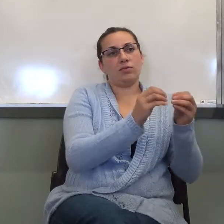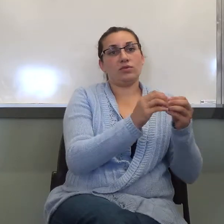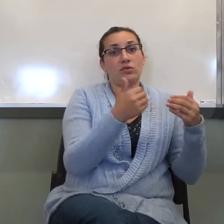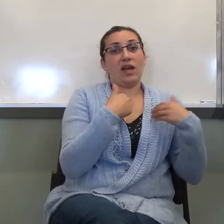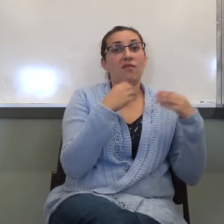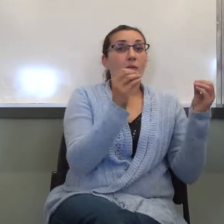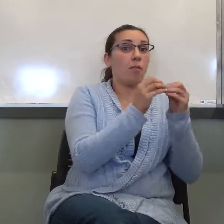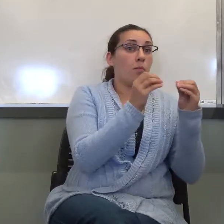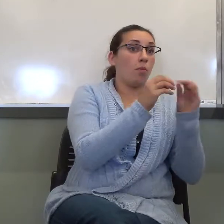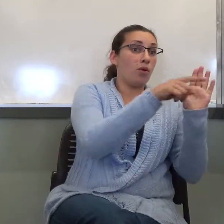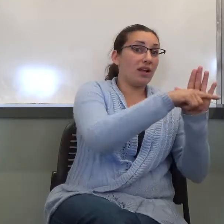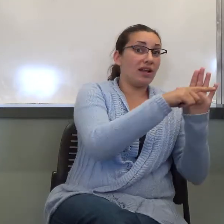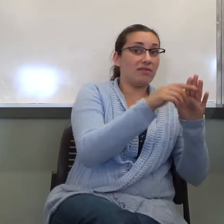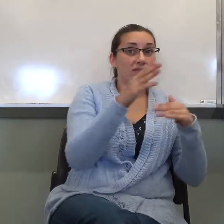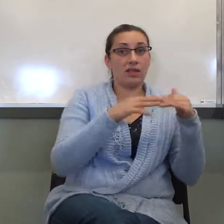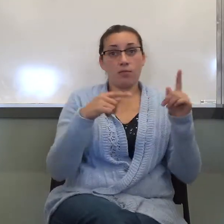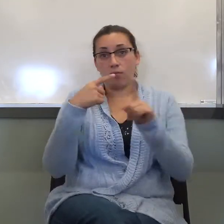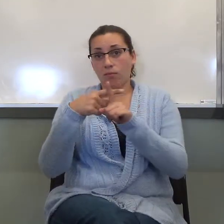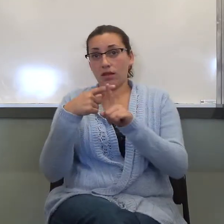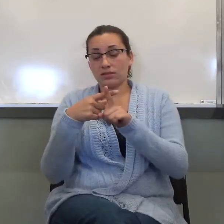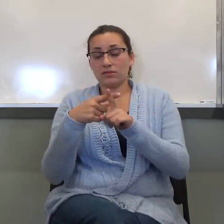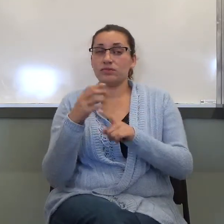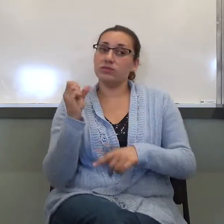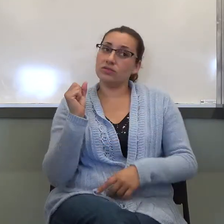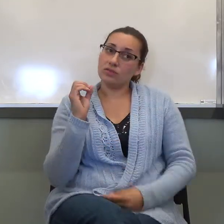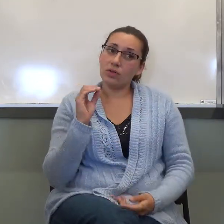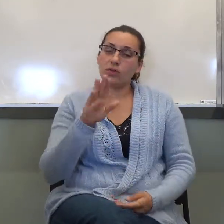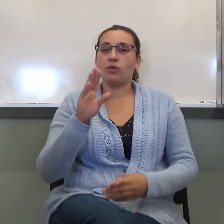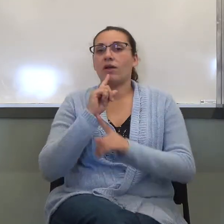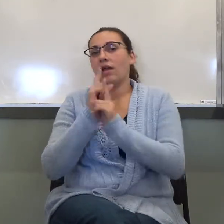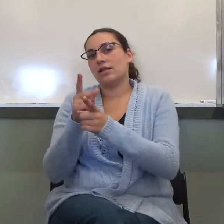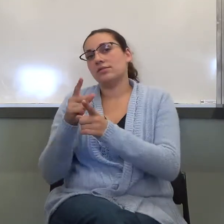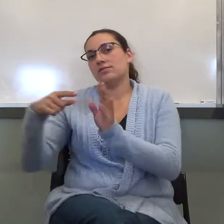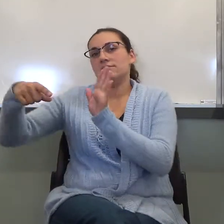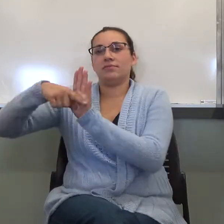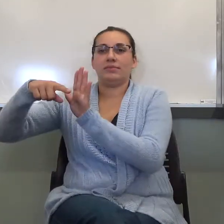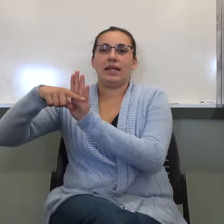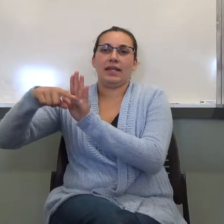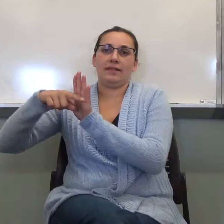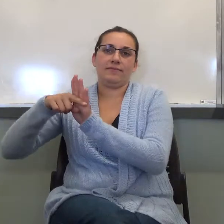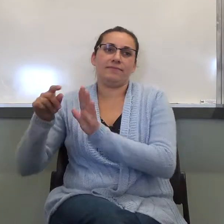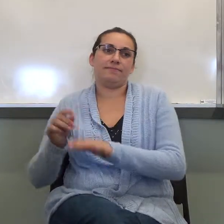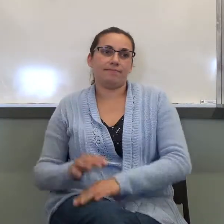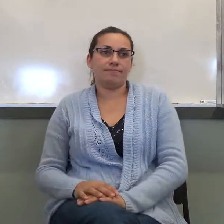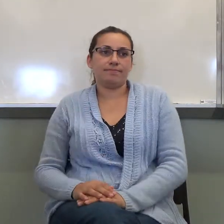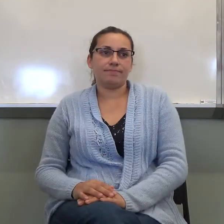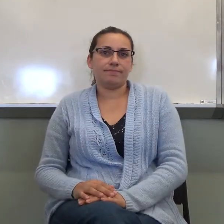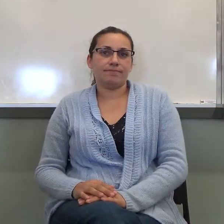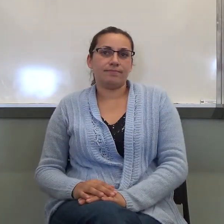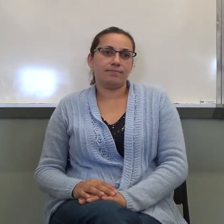positive. Therefore, the result's got to be a net negative. And that's what this is. Attach the